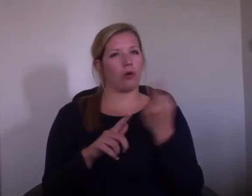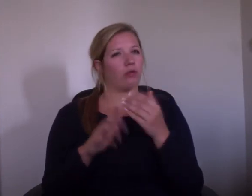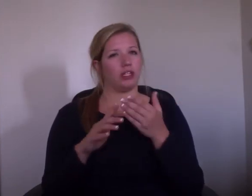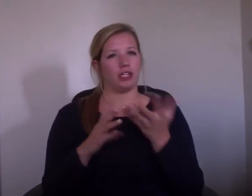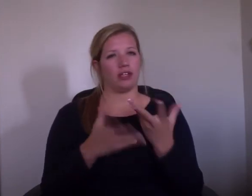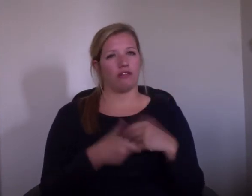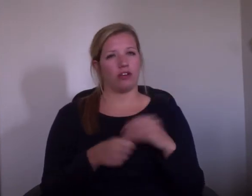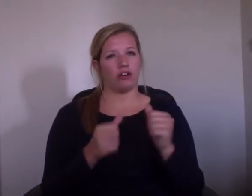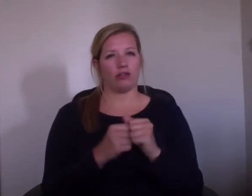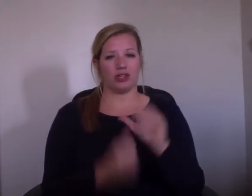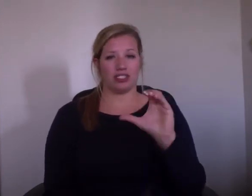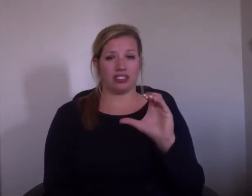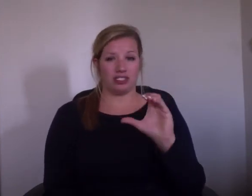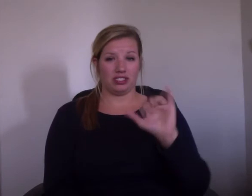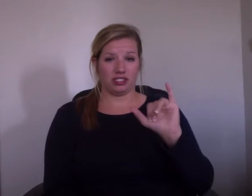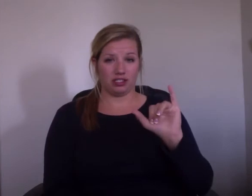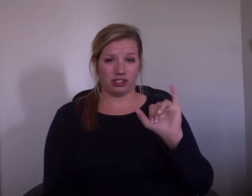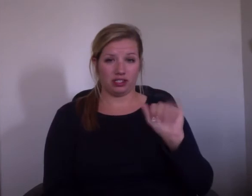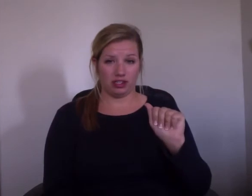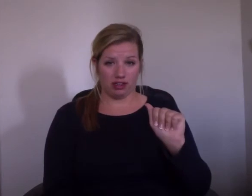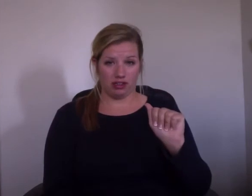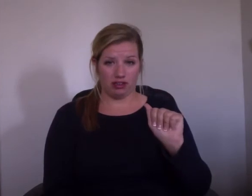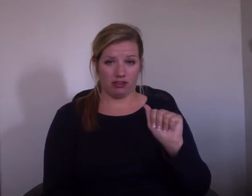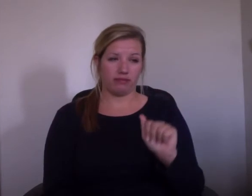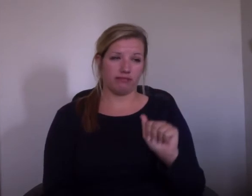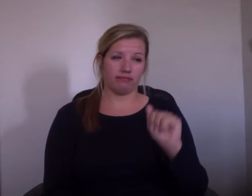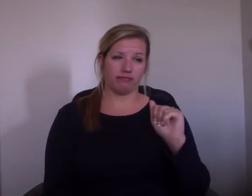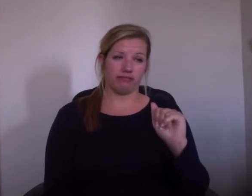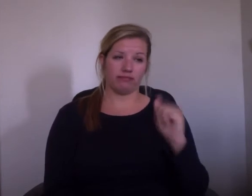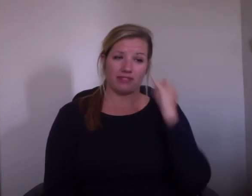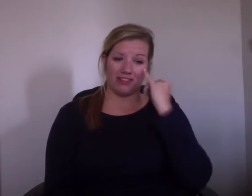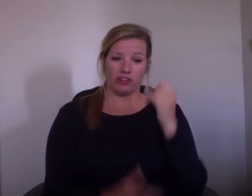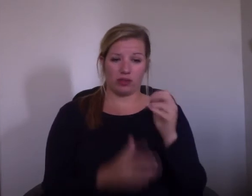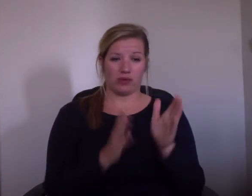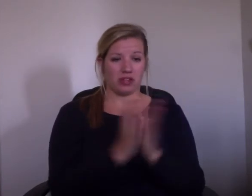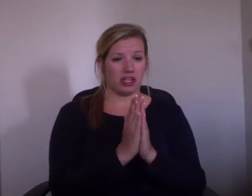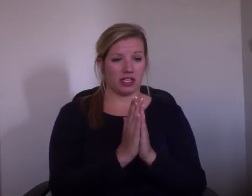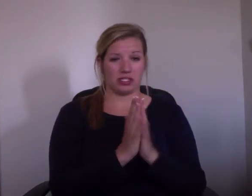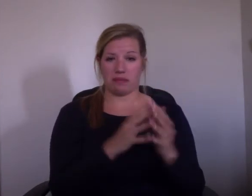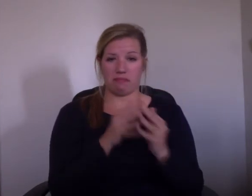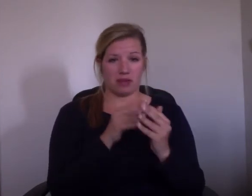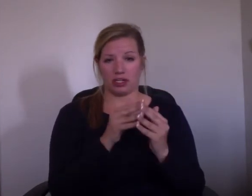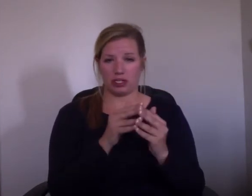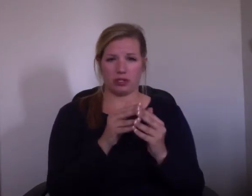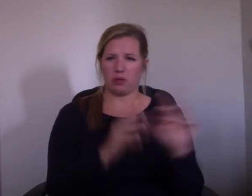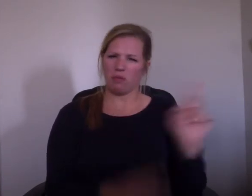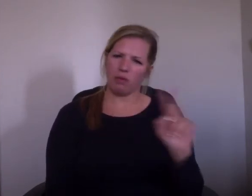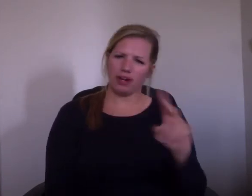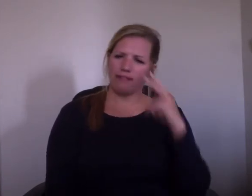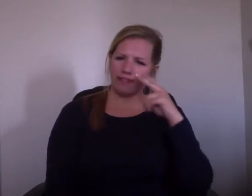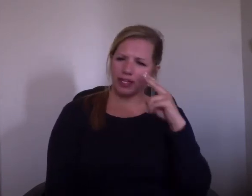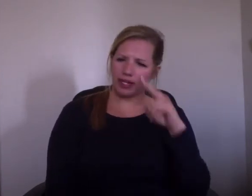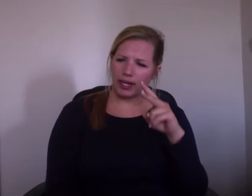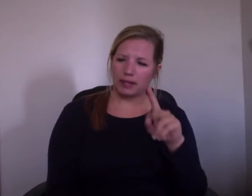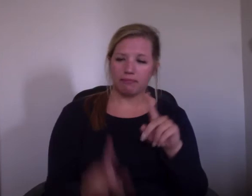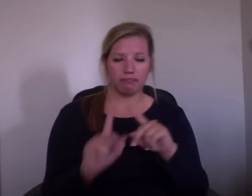American in the 1950s if they even knew where Vietnam was, or had even heard of the nation, very few people would